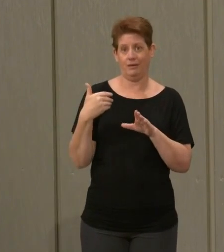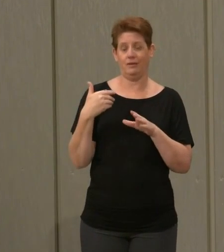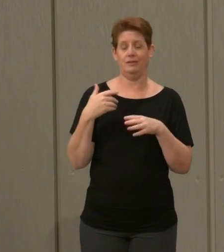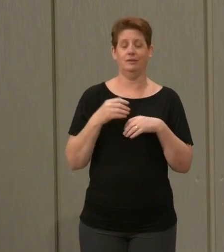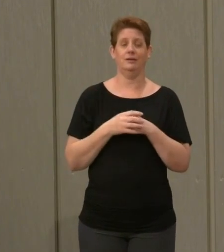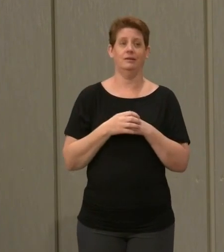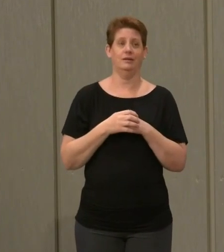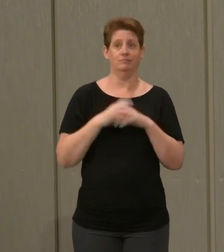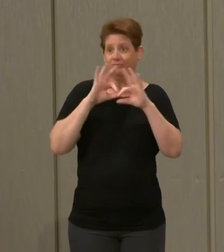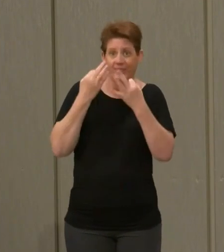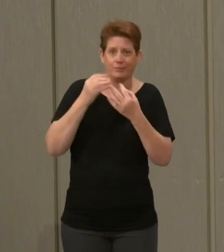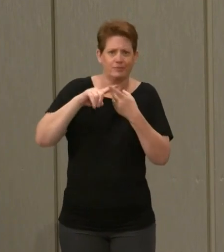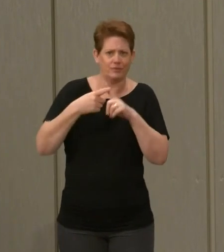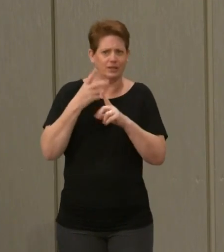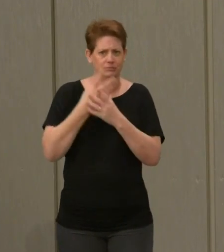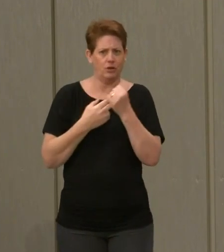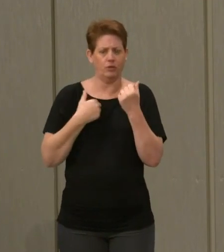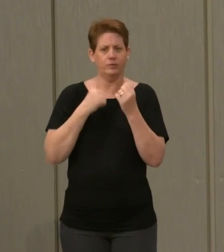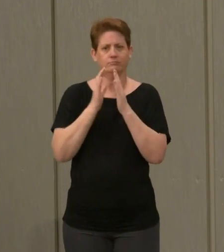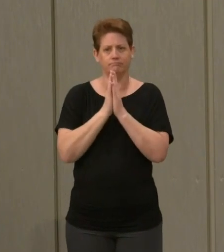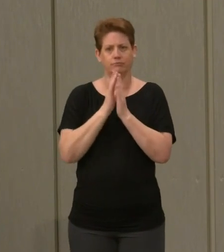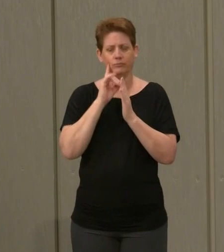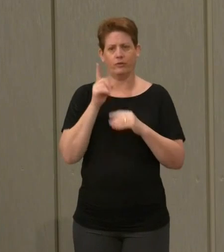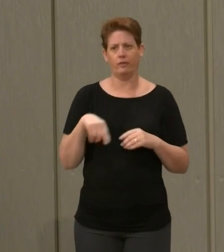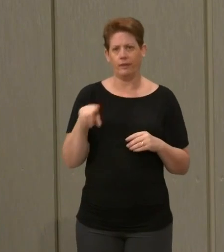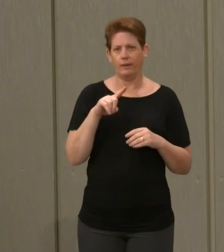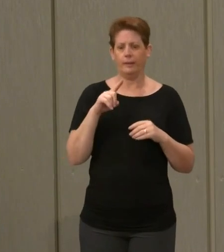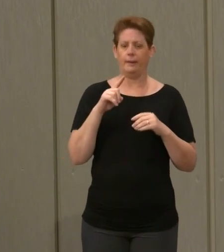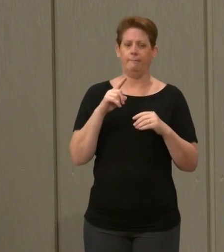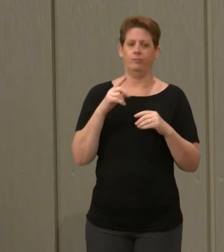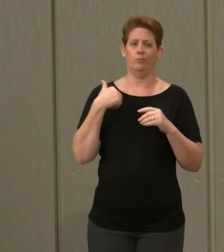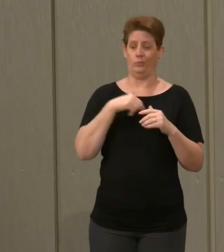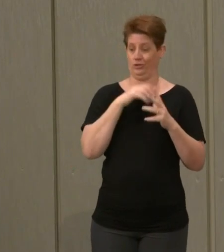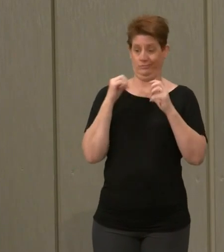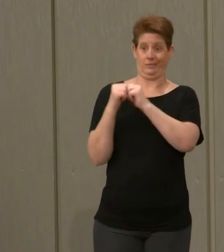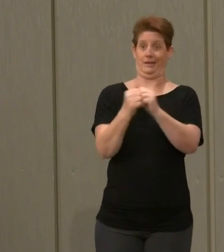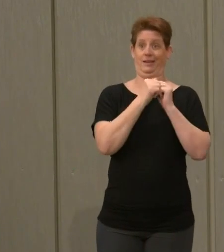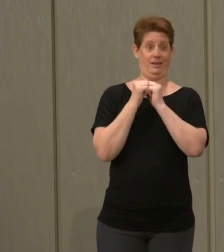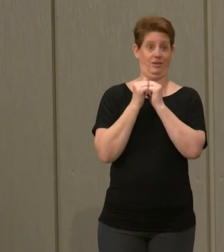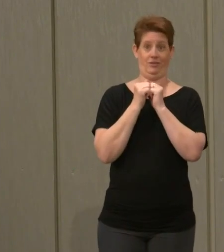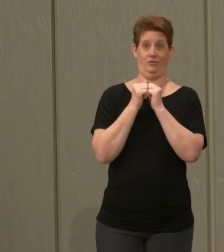friends as well. But we're all in this together, and